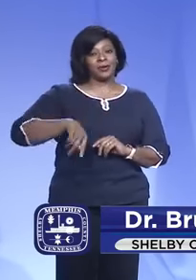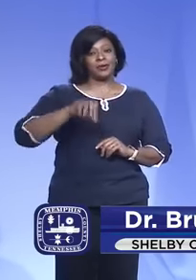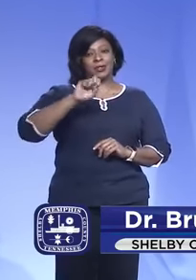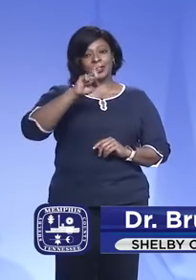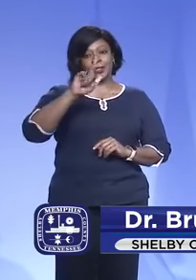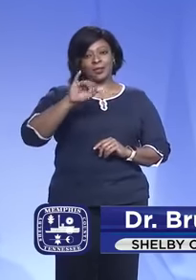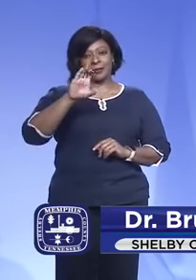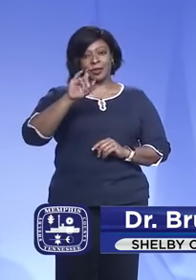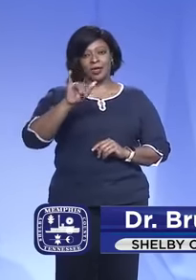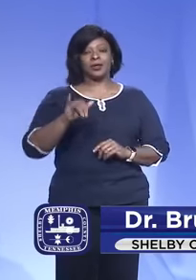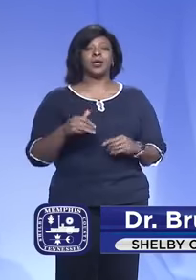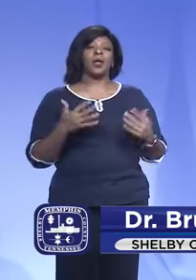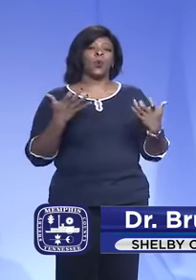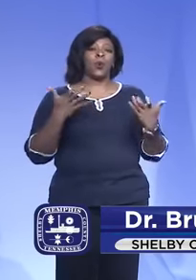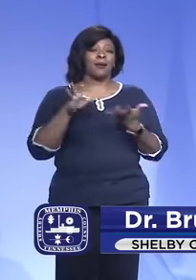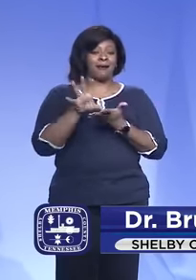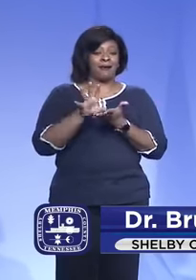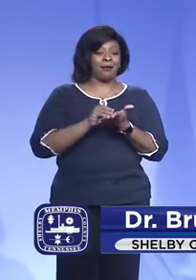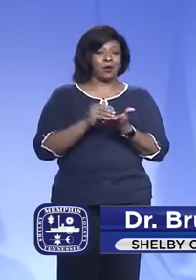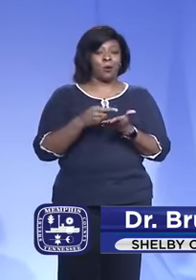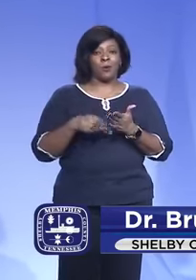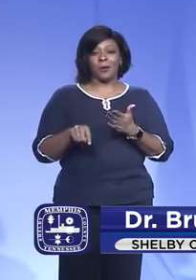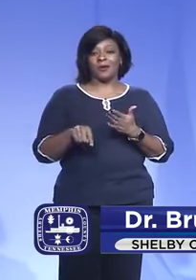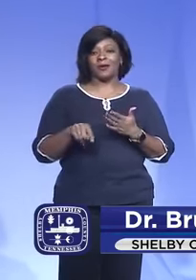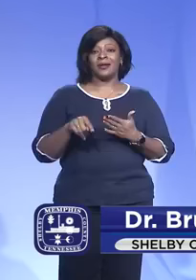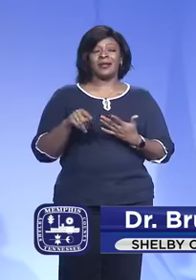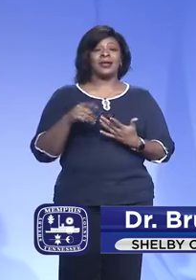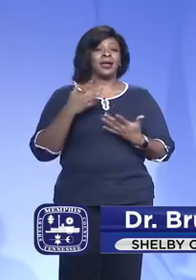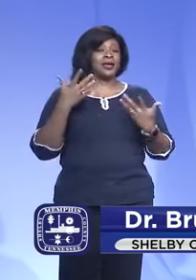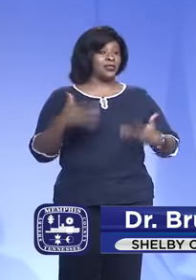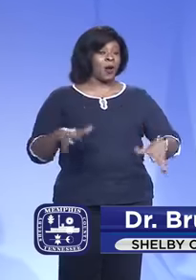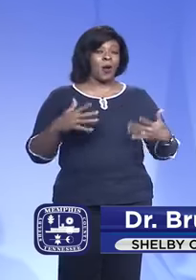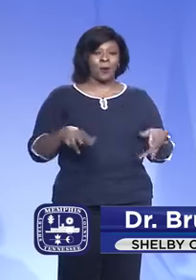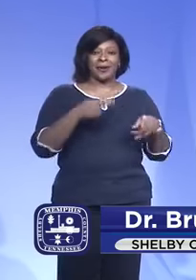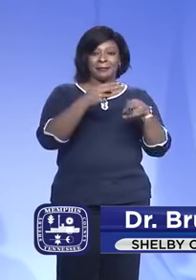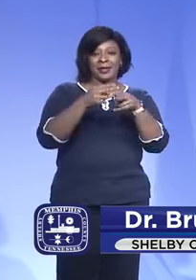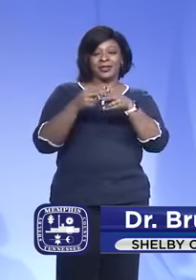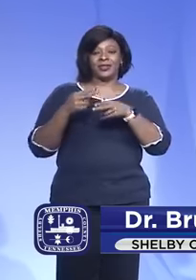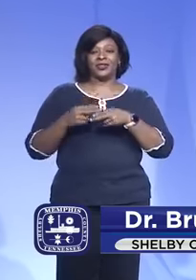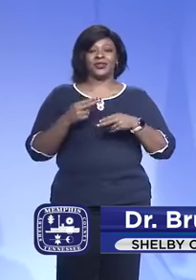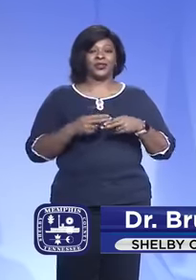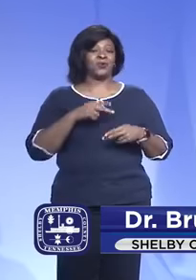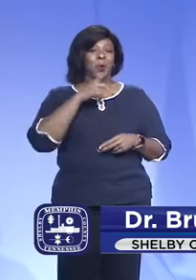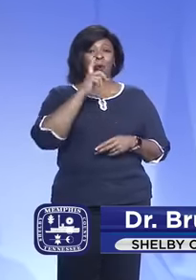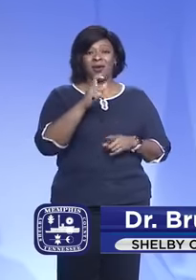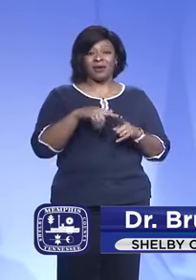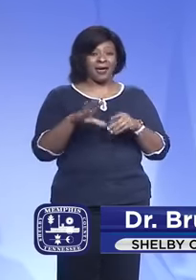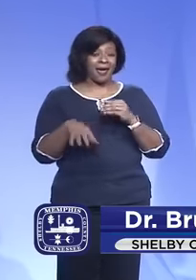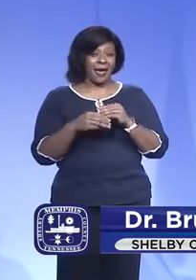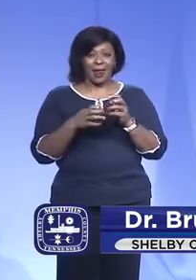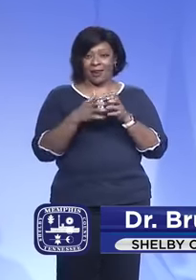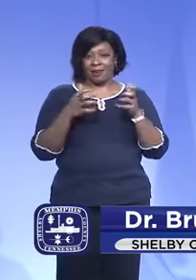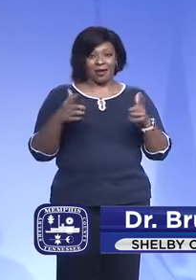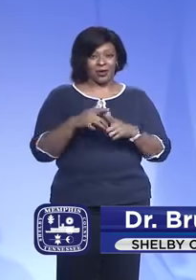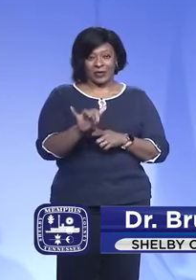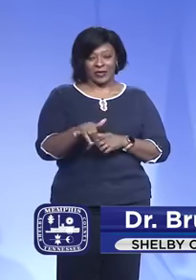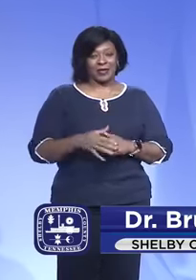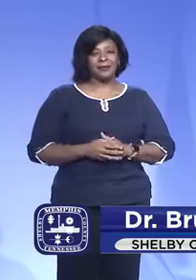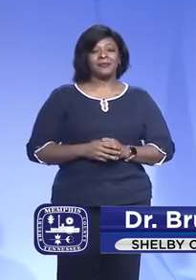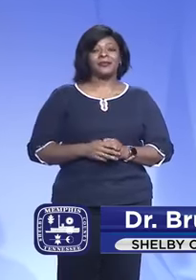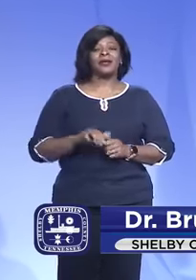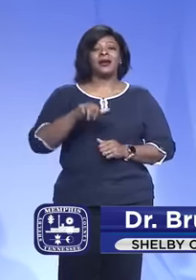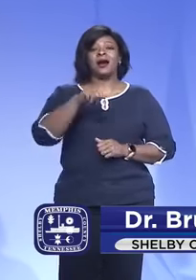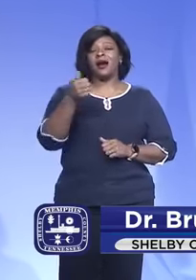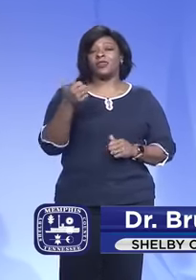Just want to echo what have actually already been said. I really don't need to add much to that other